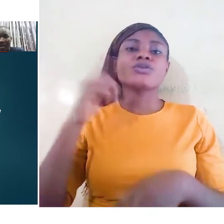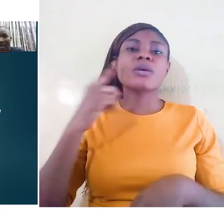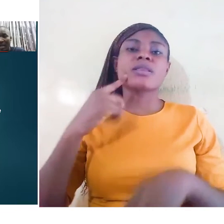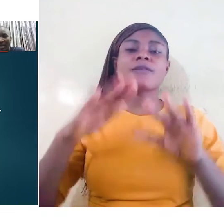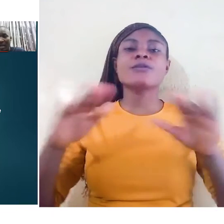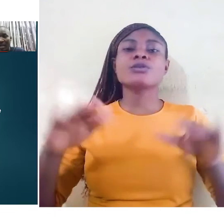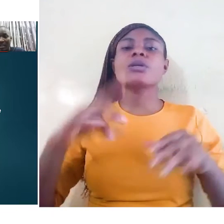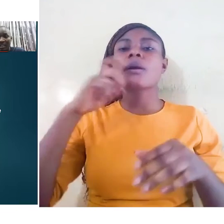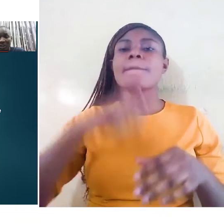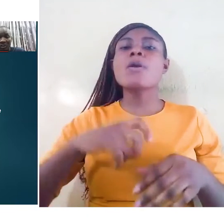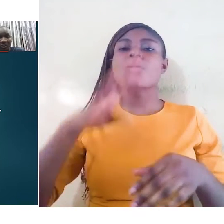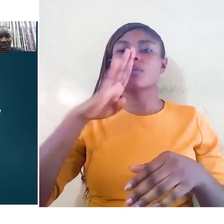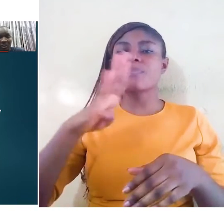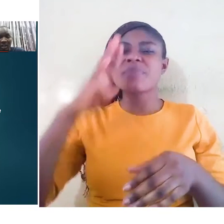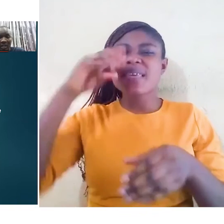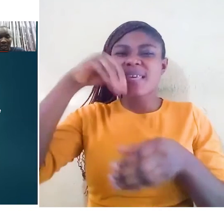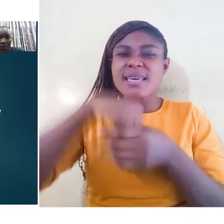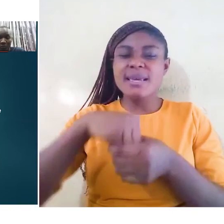be in the